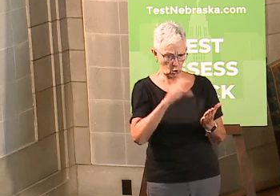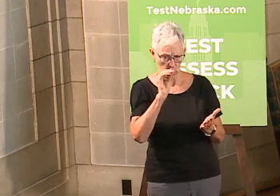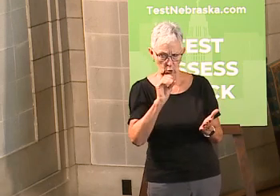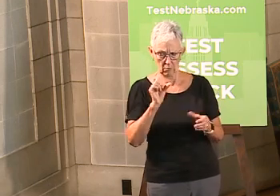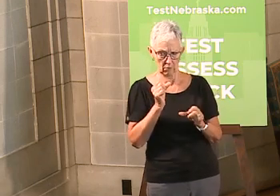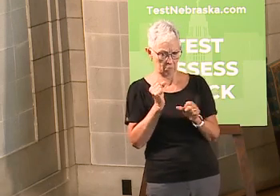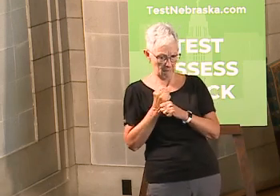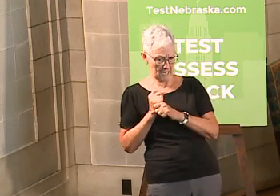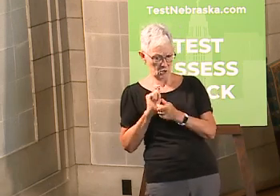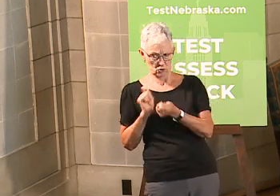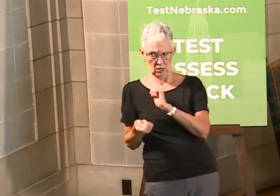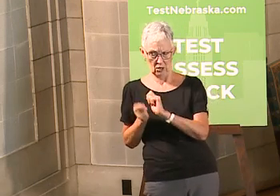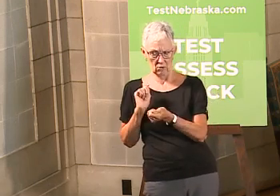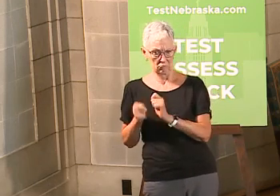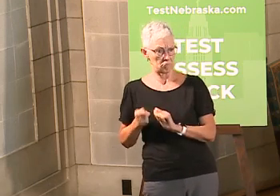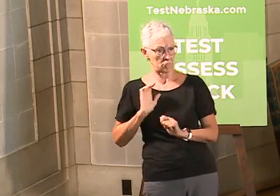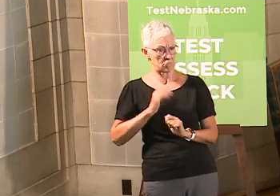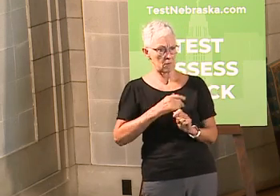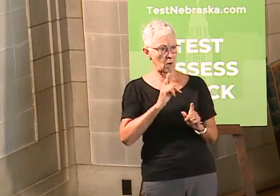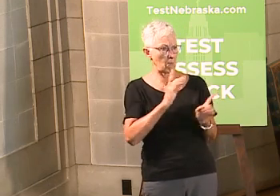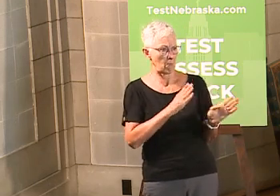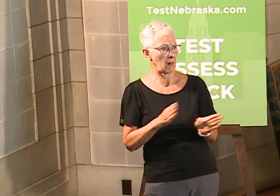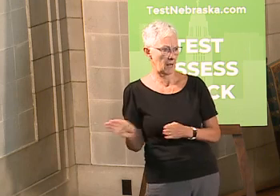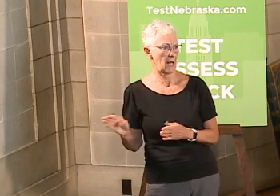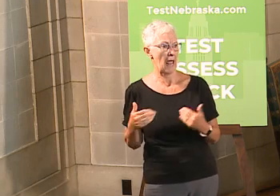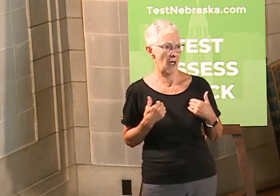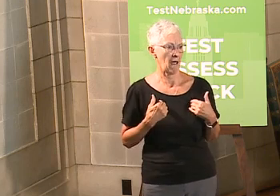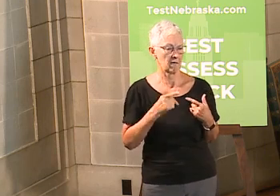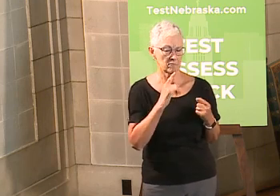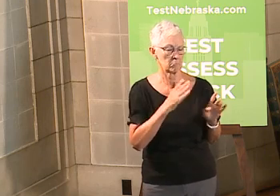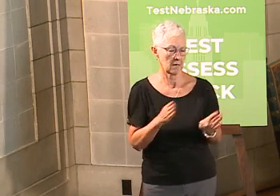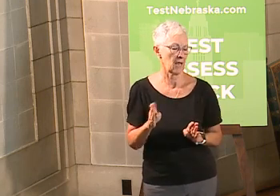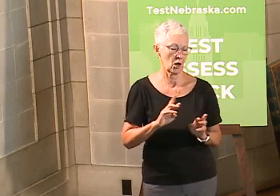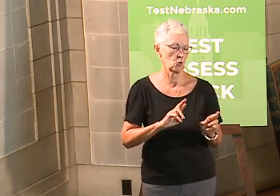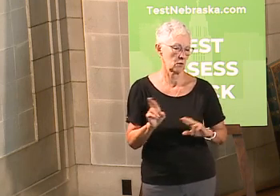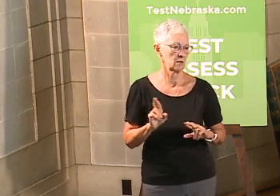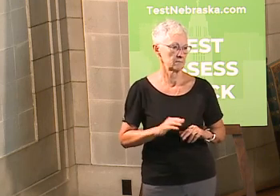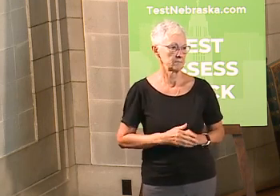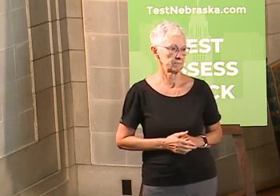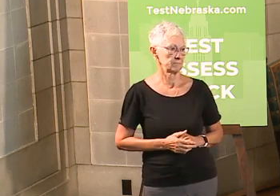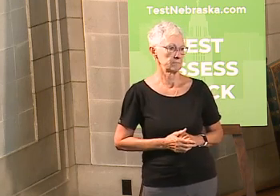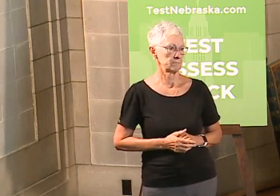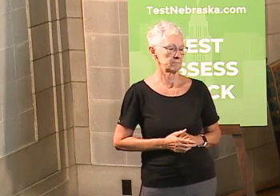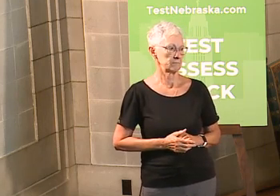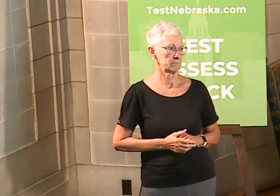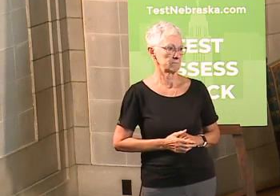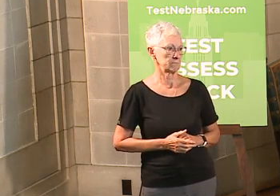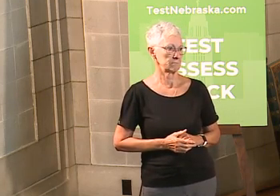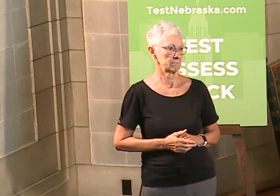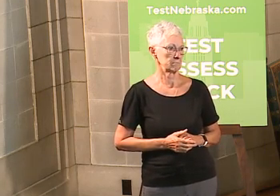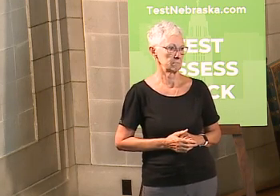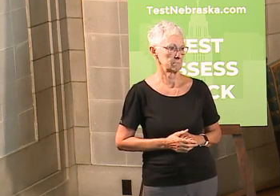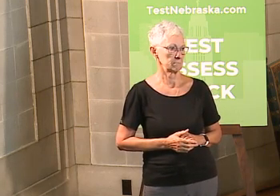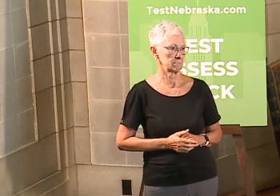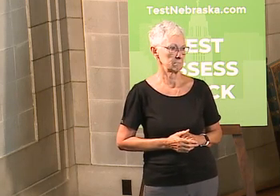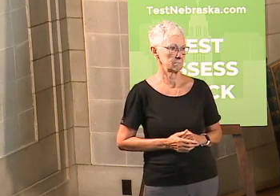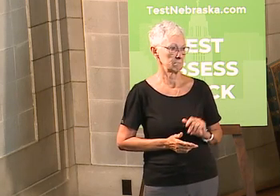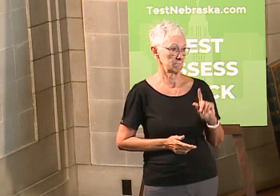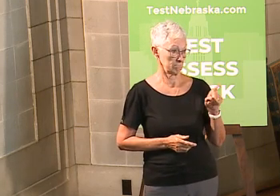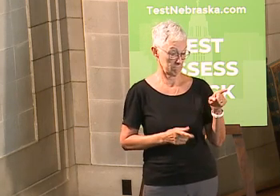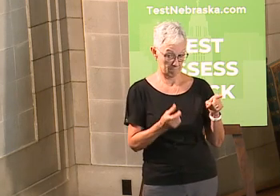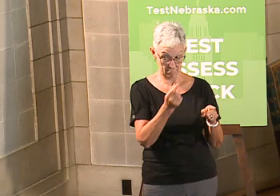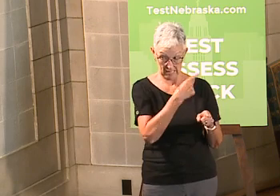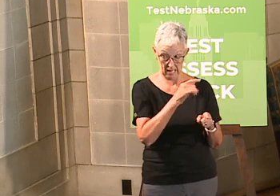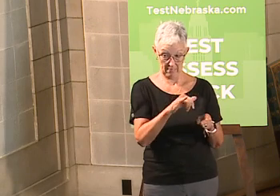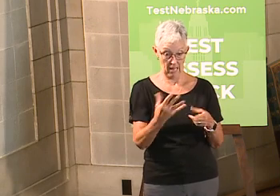able to make sure we slow the spread of the virus. But we've certainly got contingency plans in place. And does that include, possibly using National Guard or State